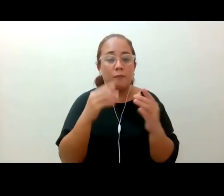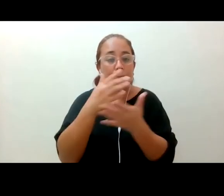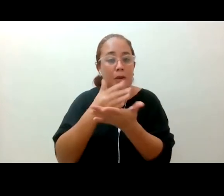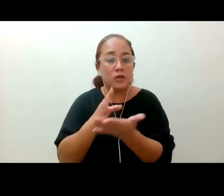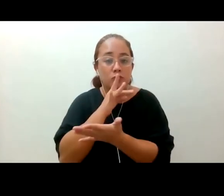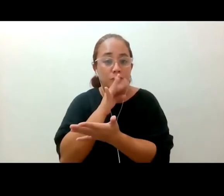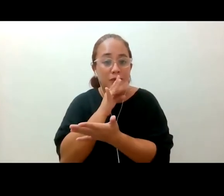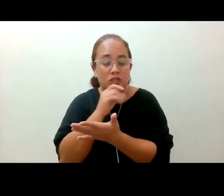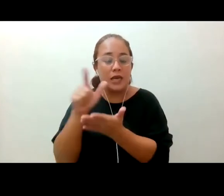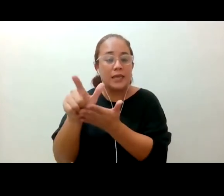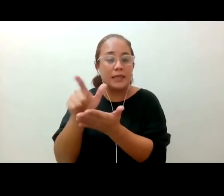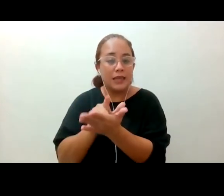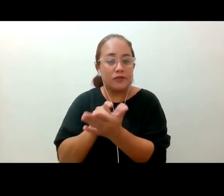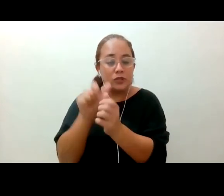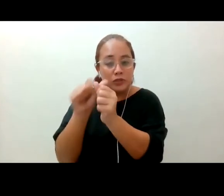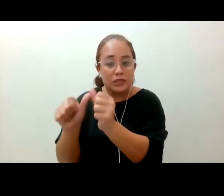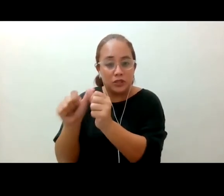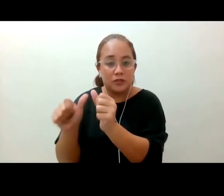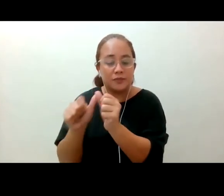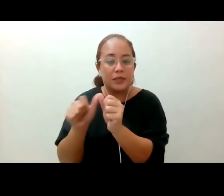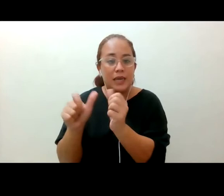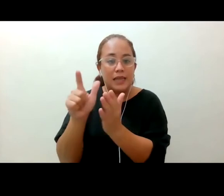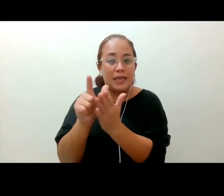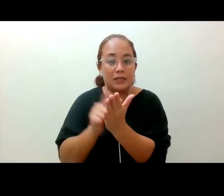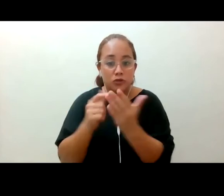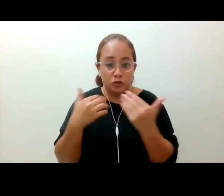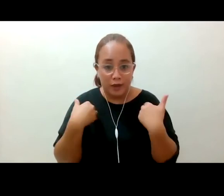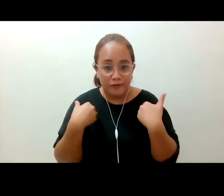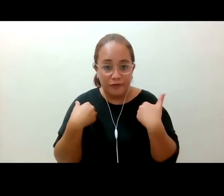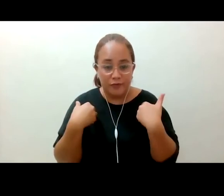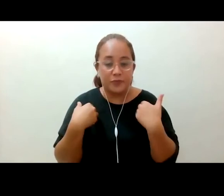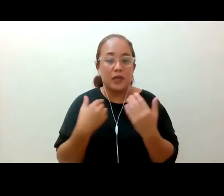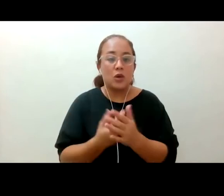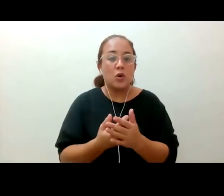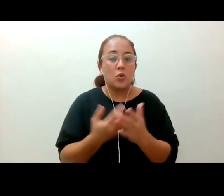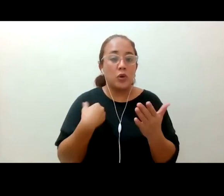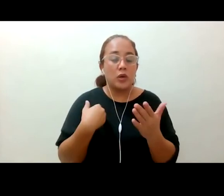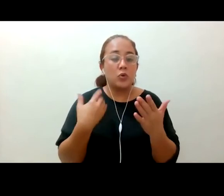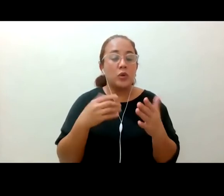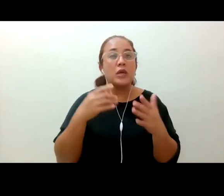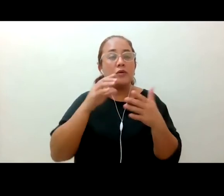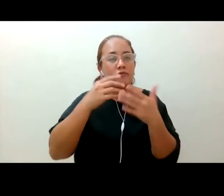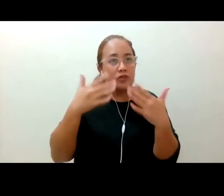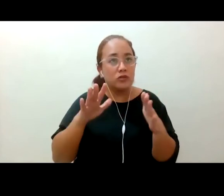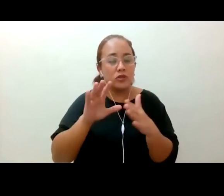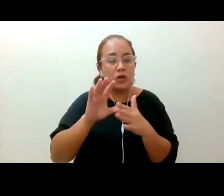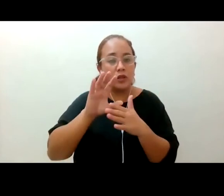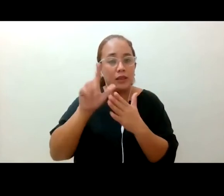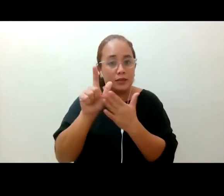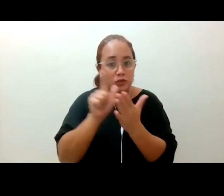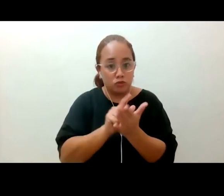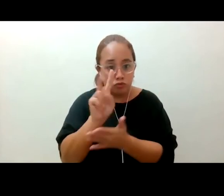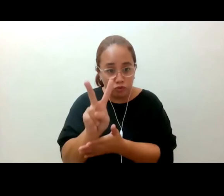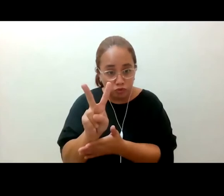lesson for each of the lessons you have. So like we basically finish with lesson 2, and we'll go on to